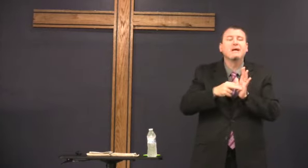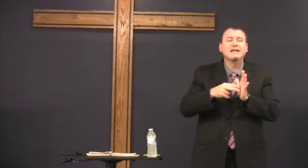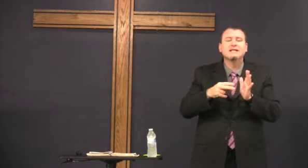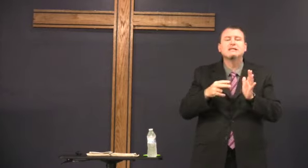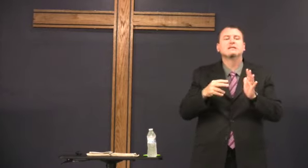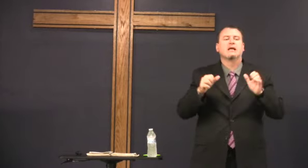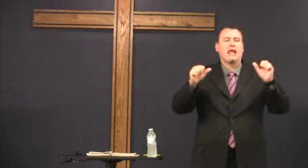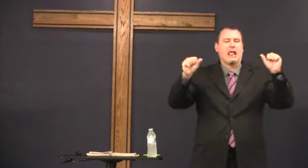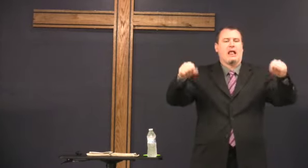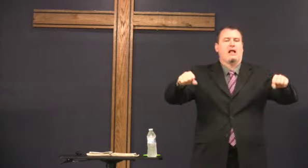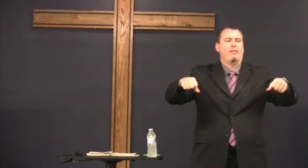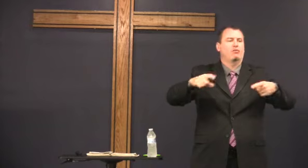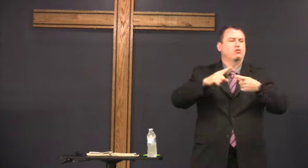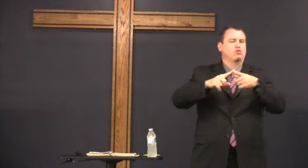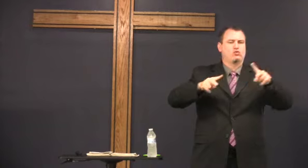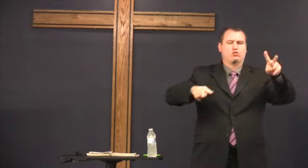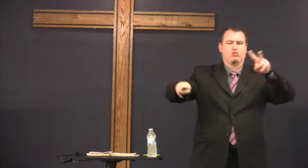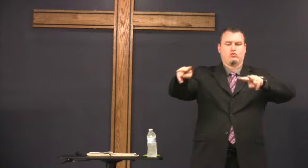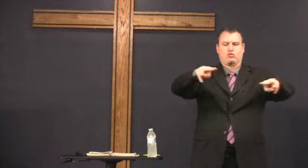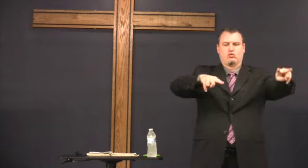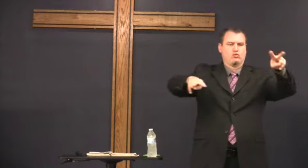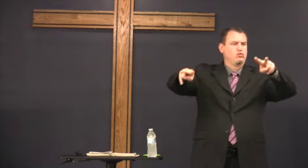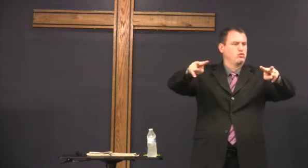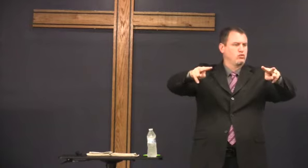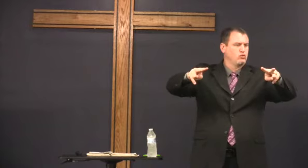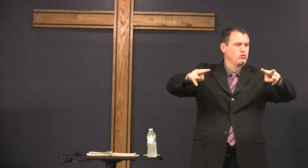Prudent means able to